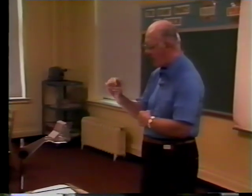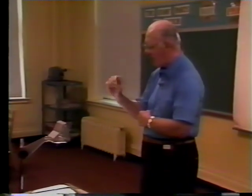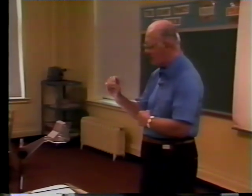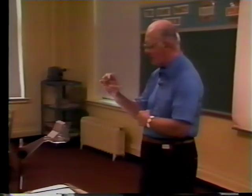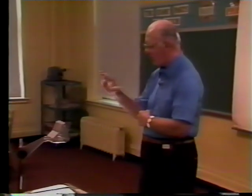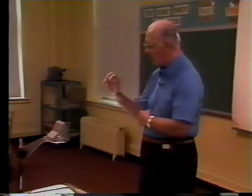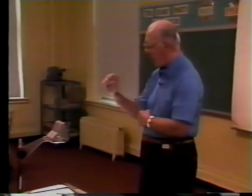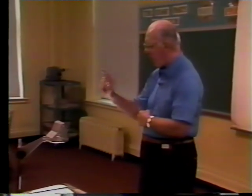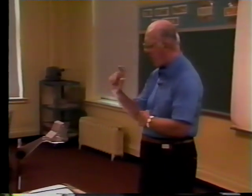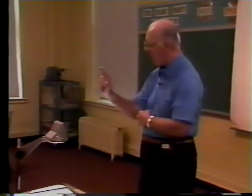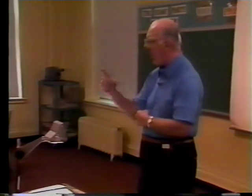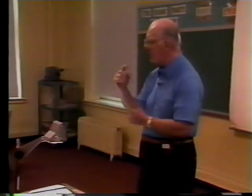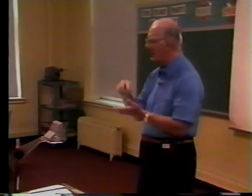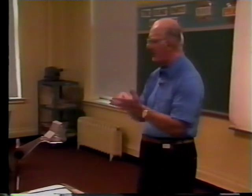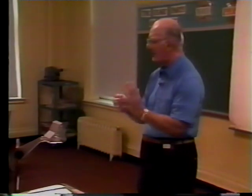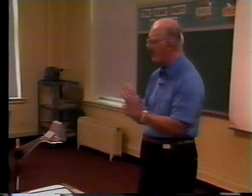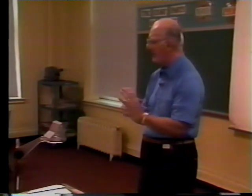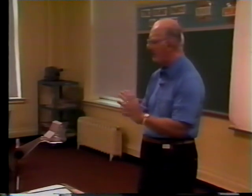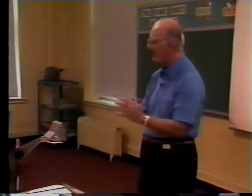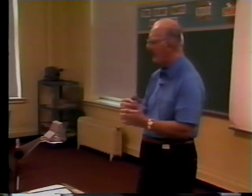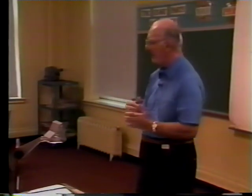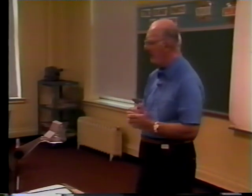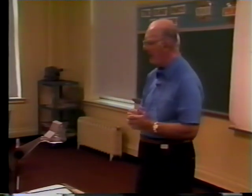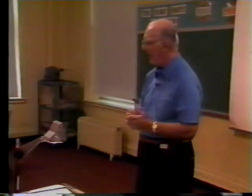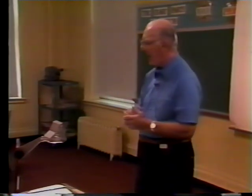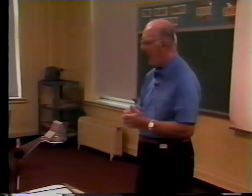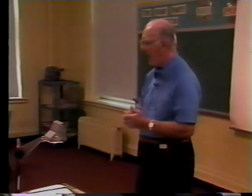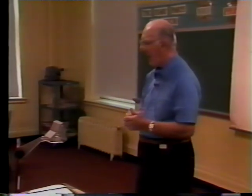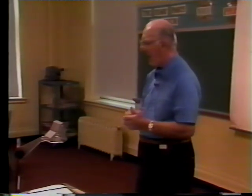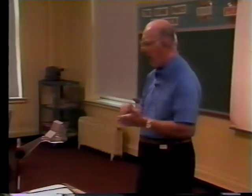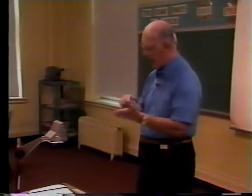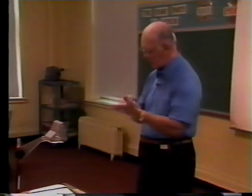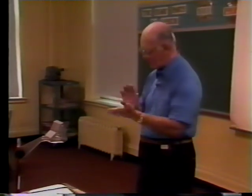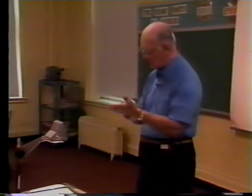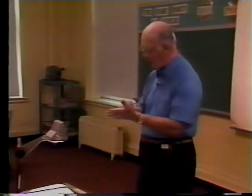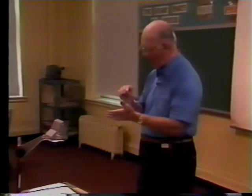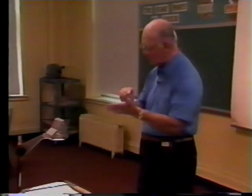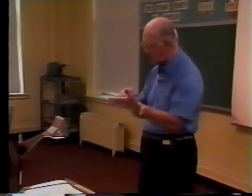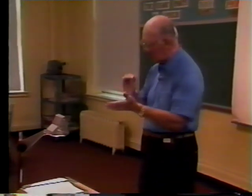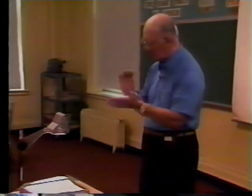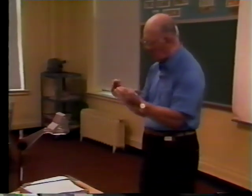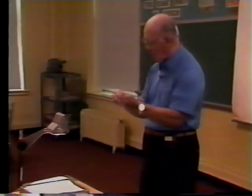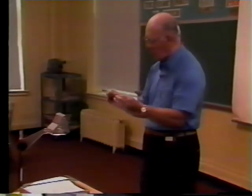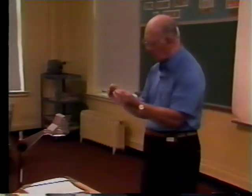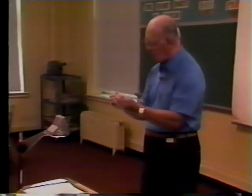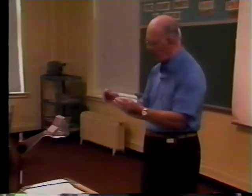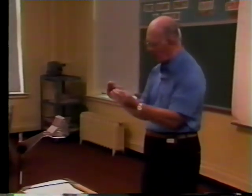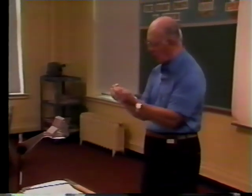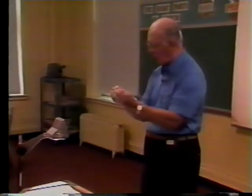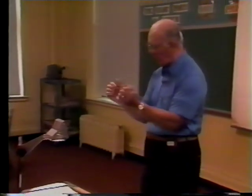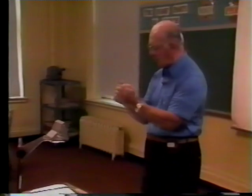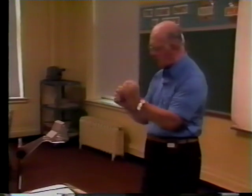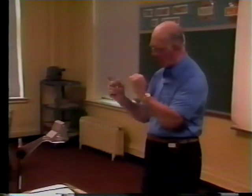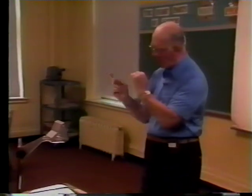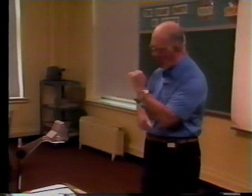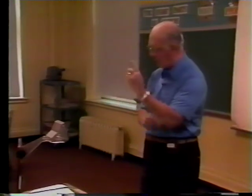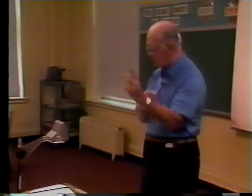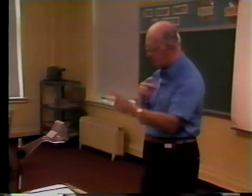the scroll, what do you think I mean? How charged more and more with